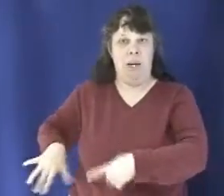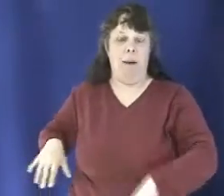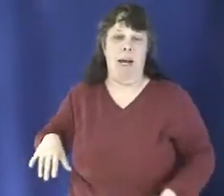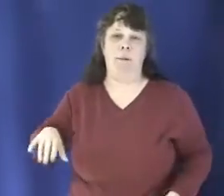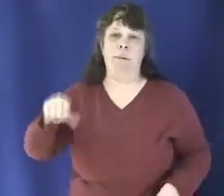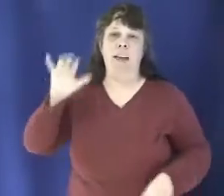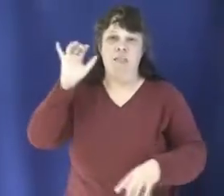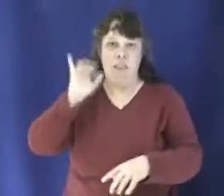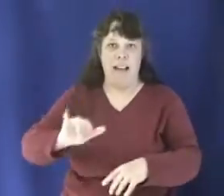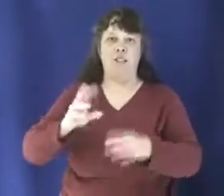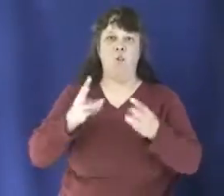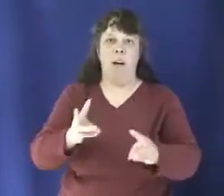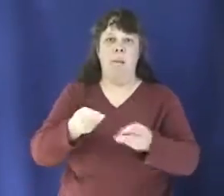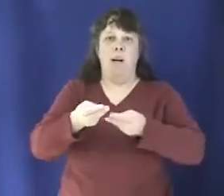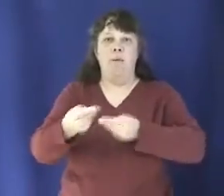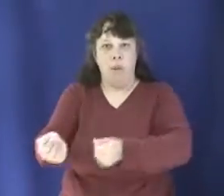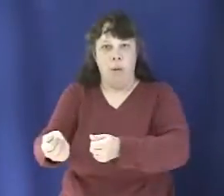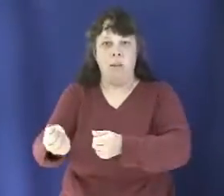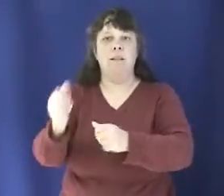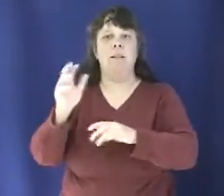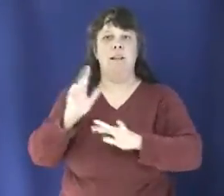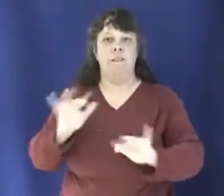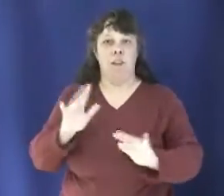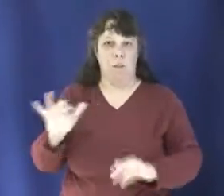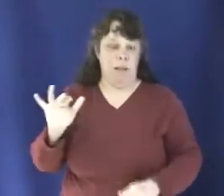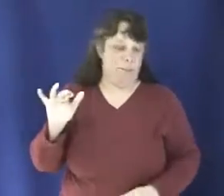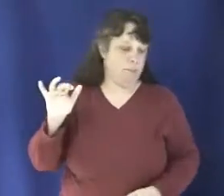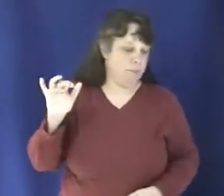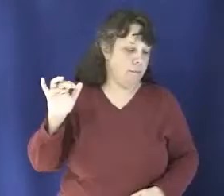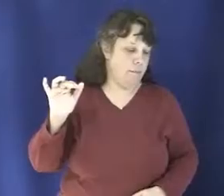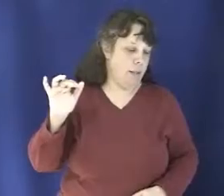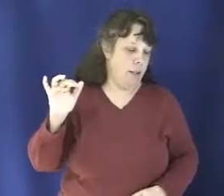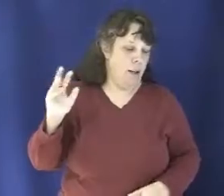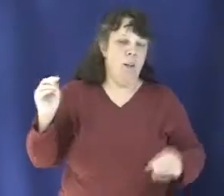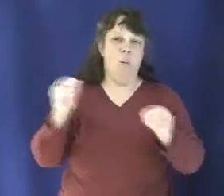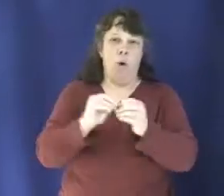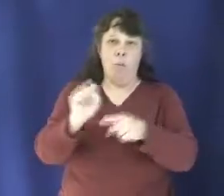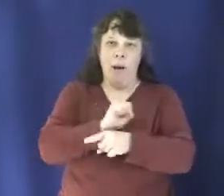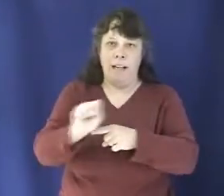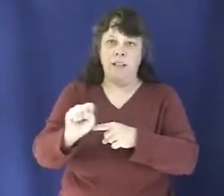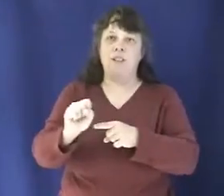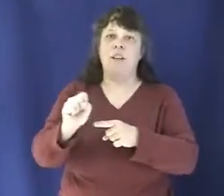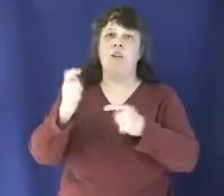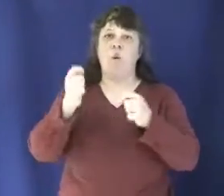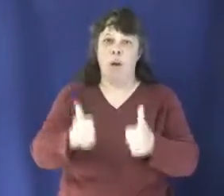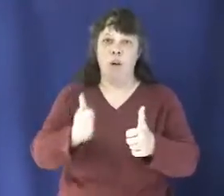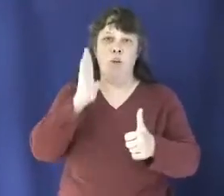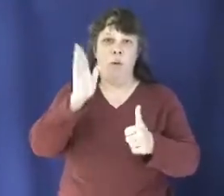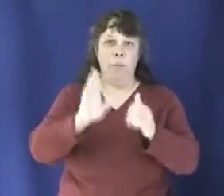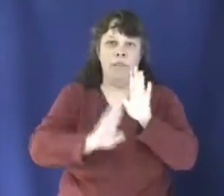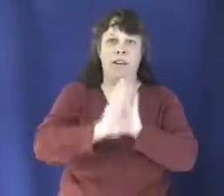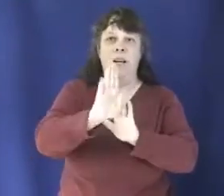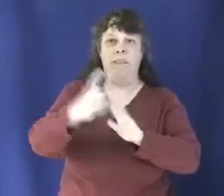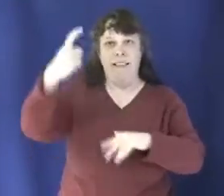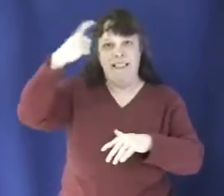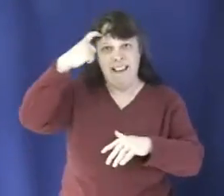become a habit. That's the way to become fluent in fingerspelling. The more you practice, the quicker you will develop that